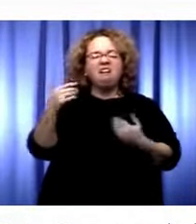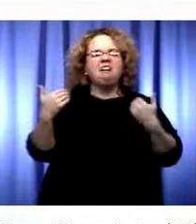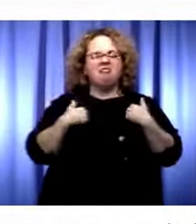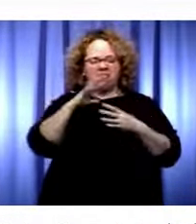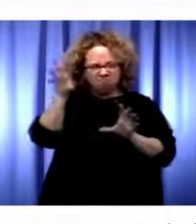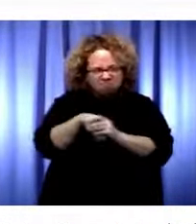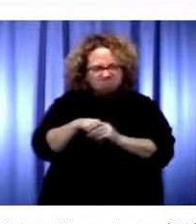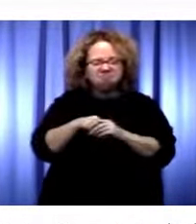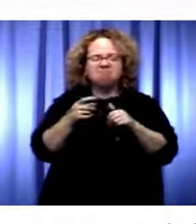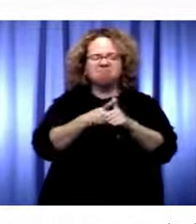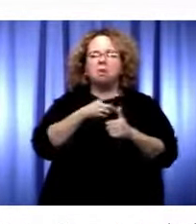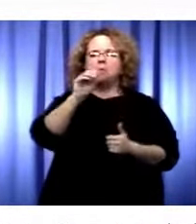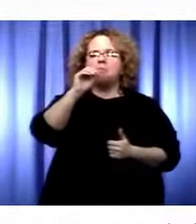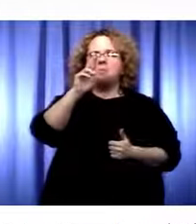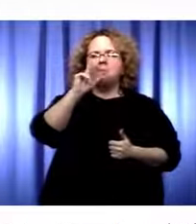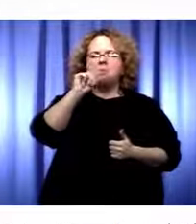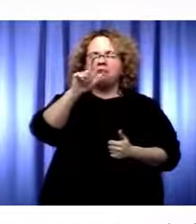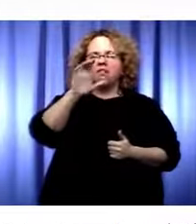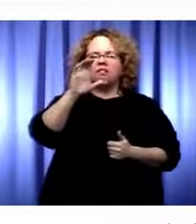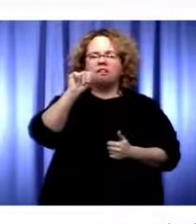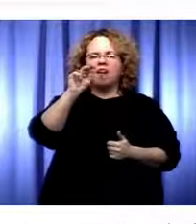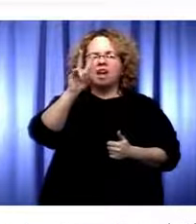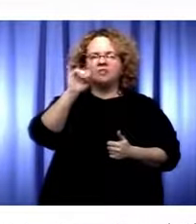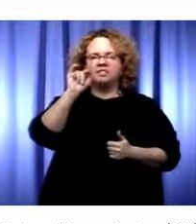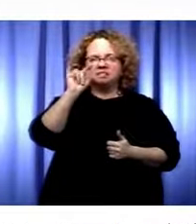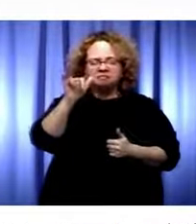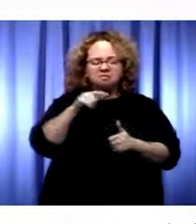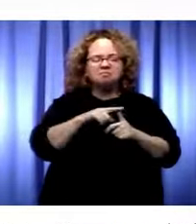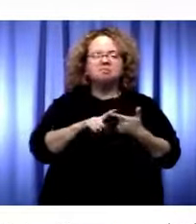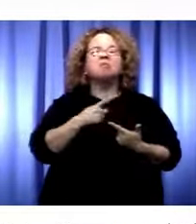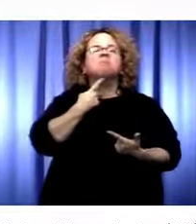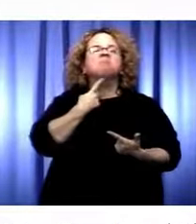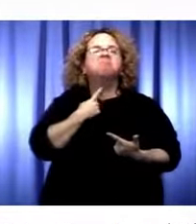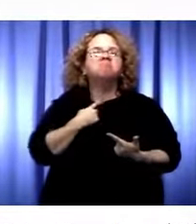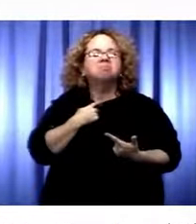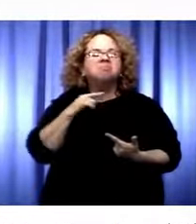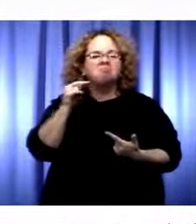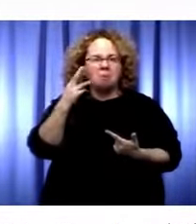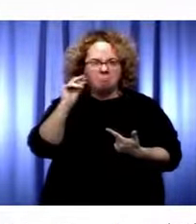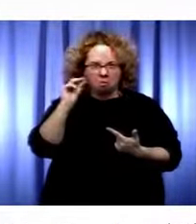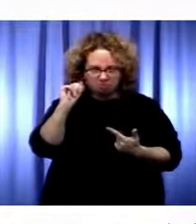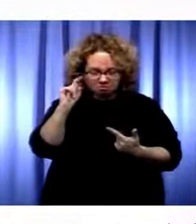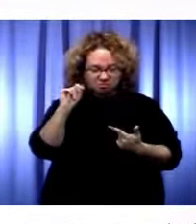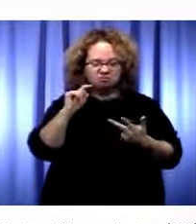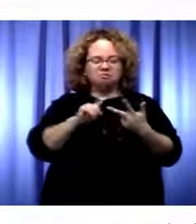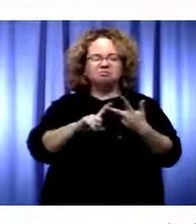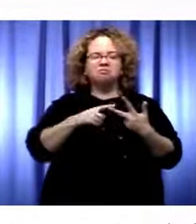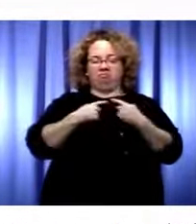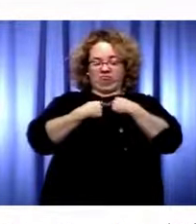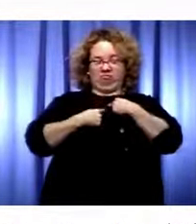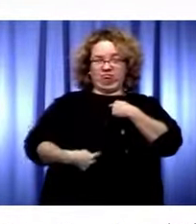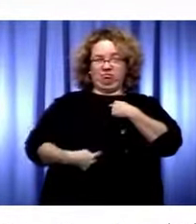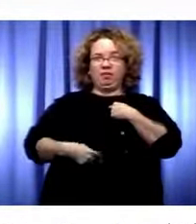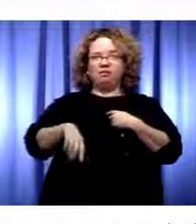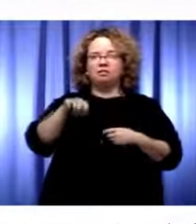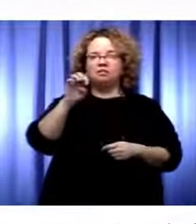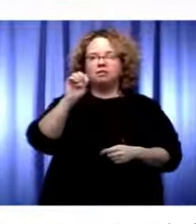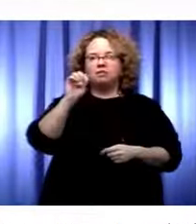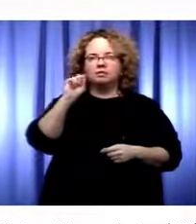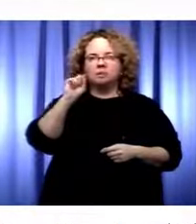The alimentary canal includes the oral cavity, the throat, the